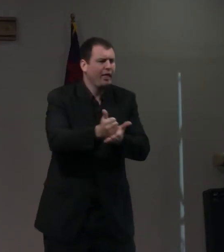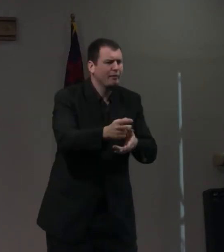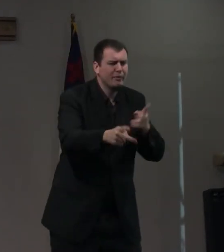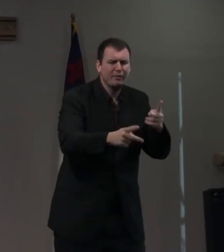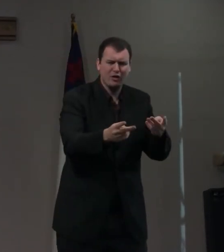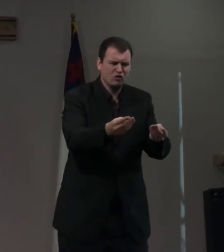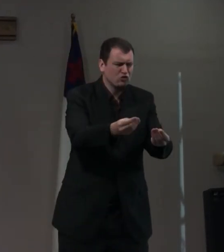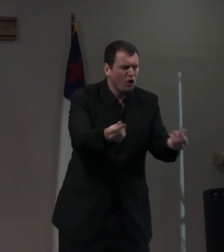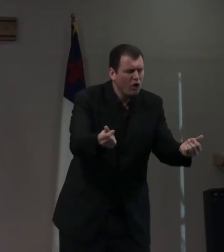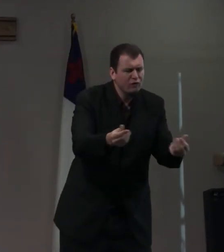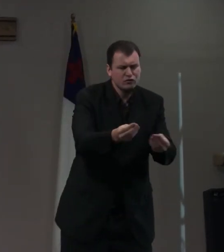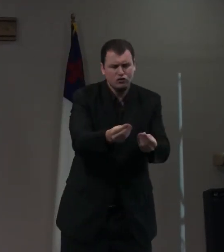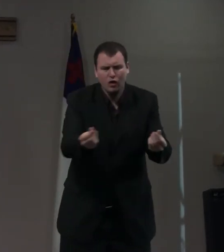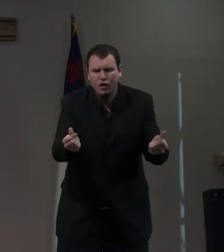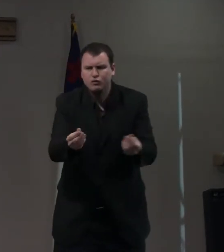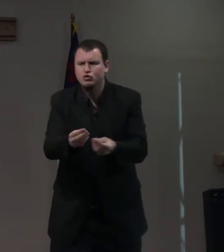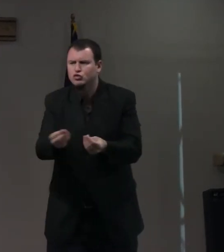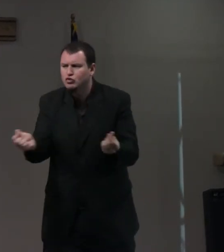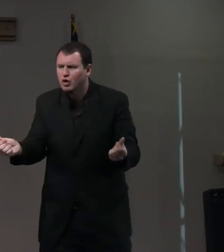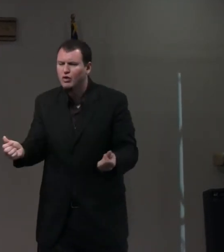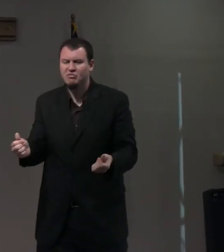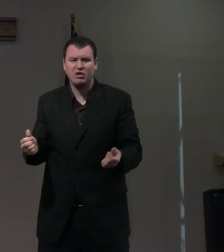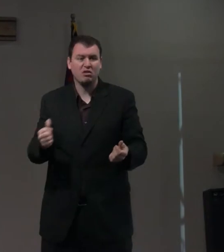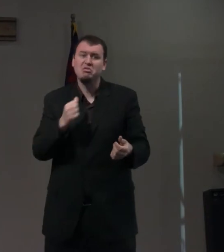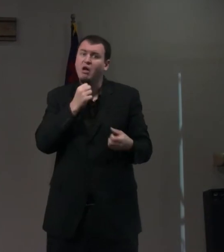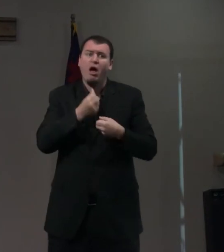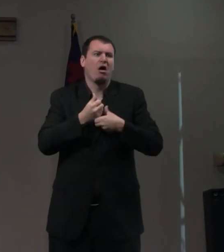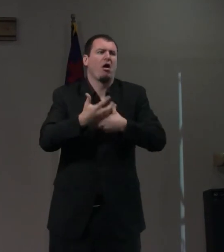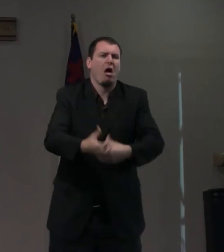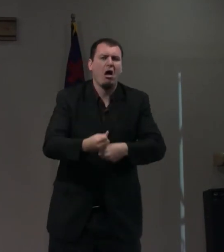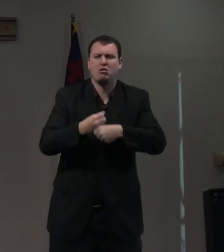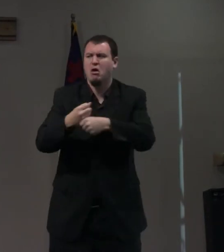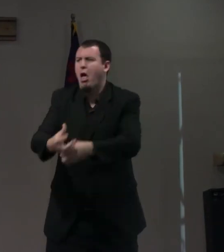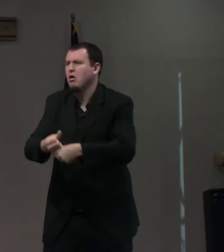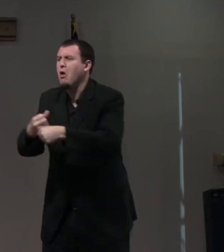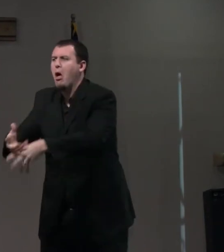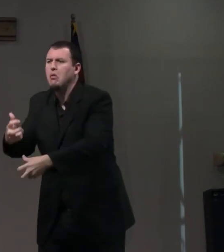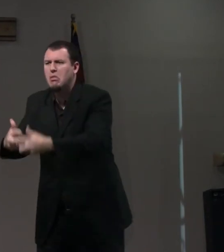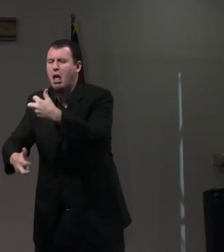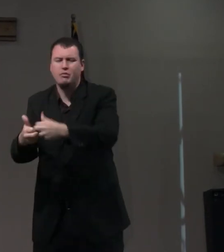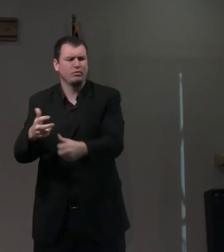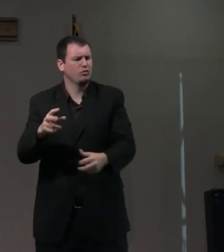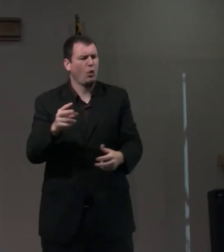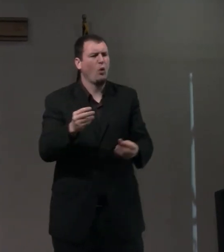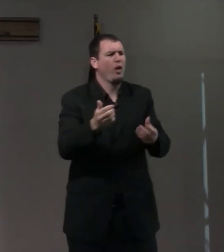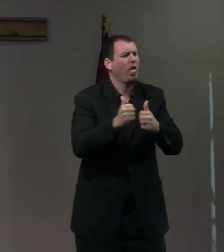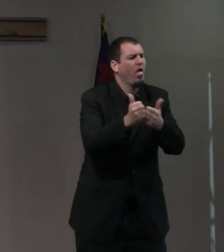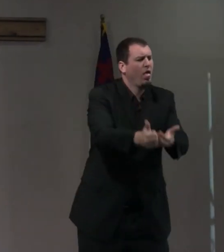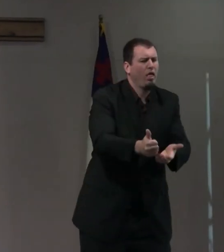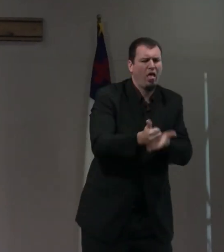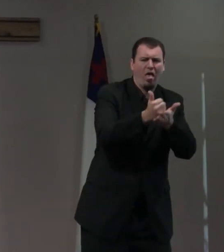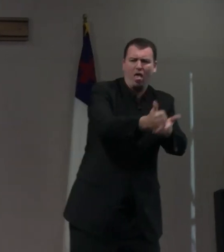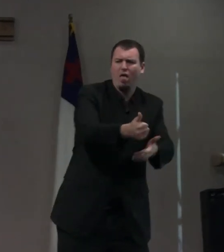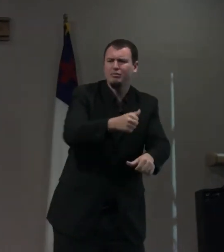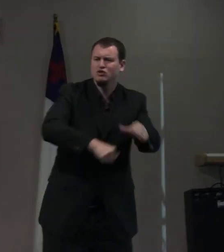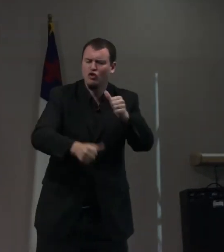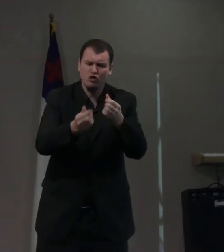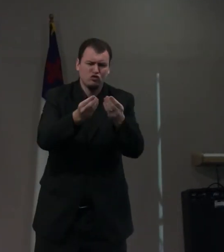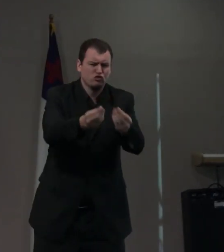To be the best servant, you need to help resolve things, not cause problems, but help each